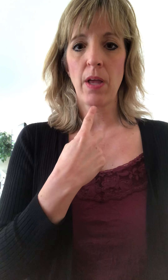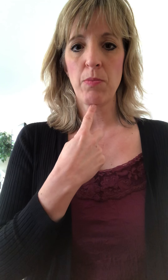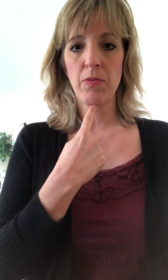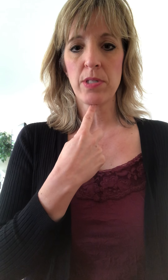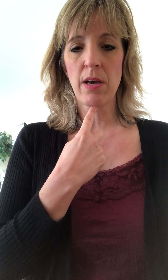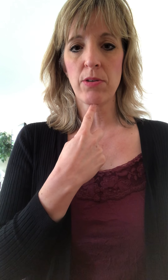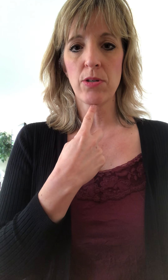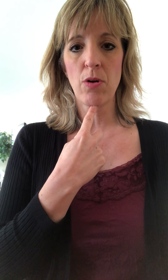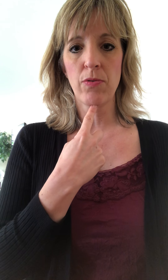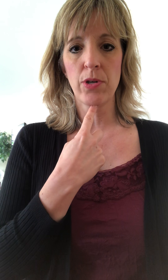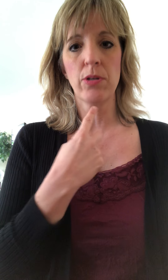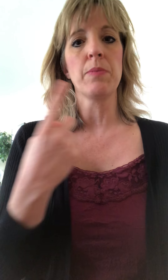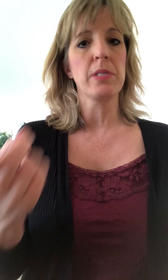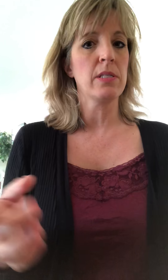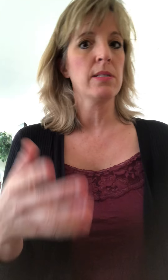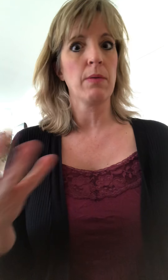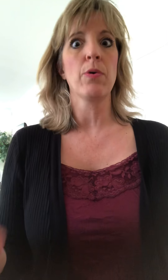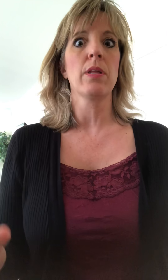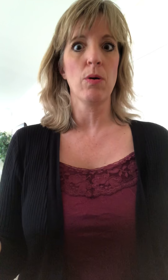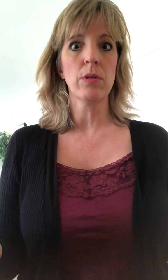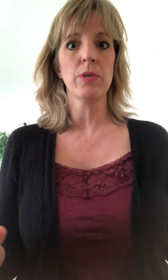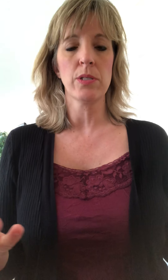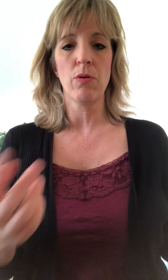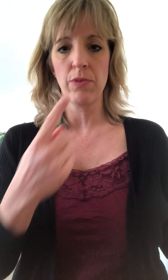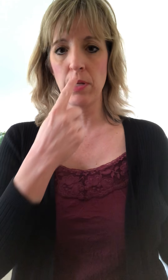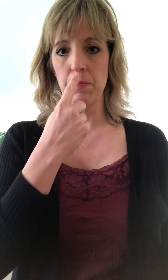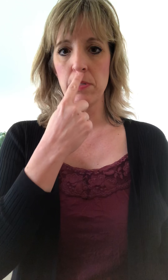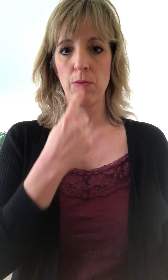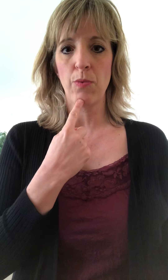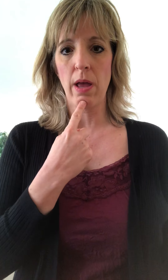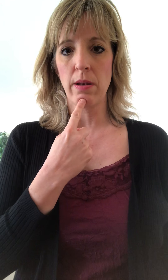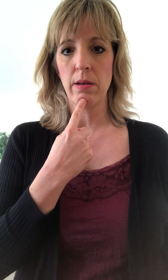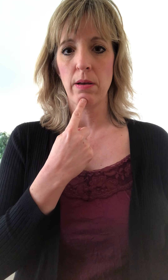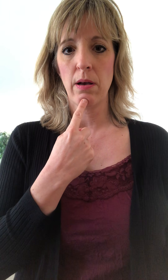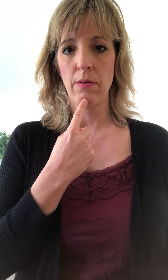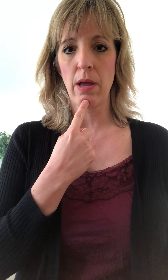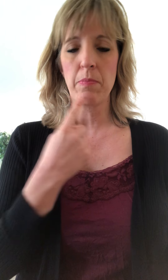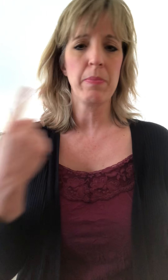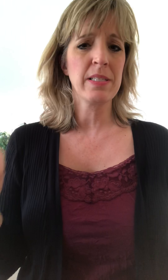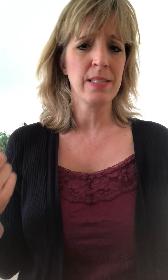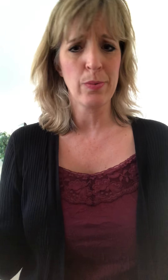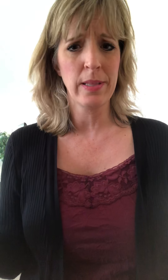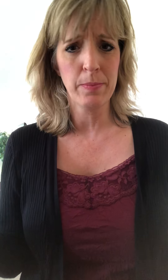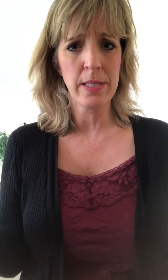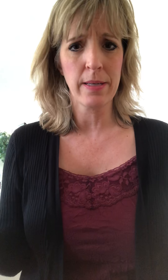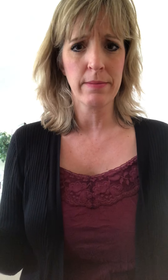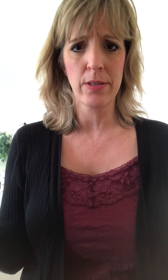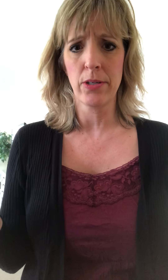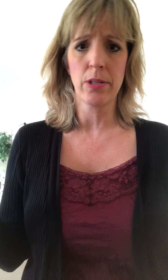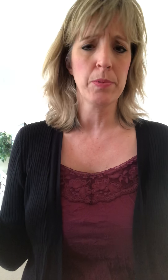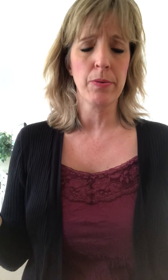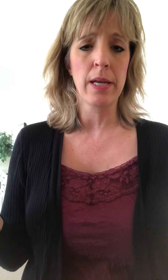you move it down over your lips. This is like one of the only ones that go over your lips. Red. All right? Maybe it's because of red lipstick or your lips are red. I